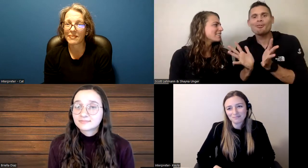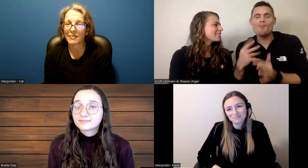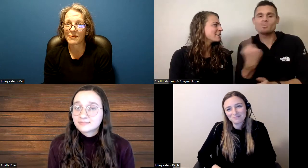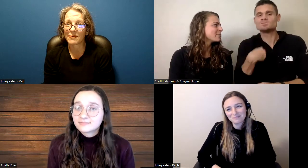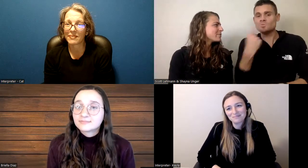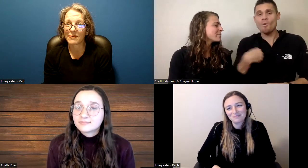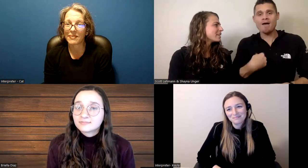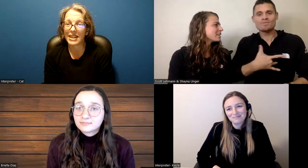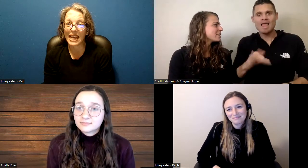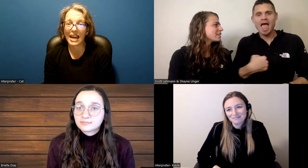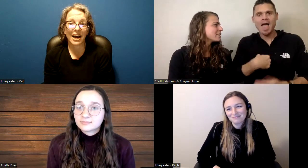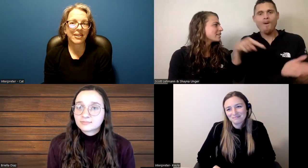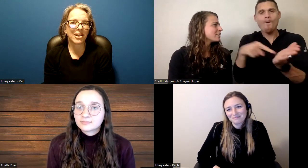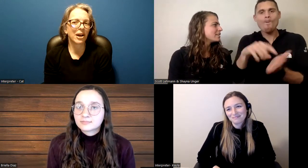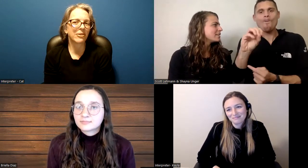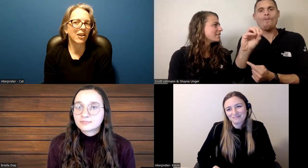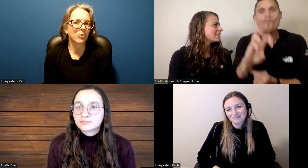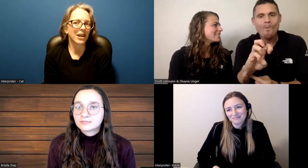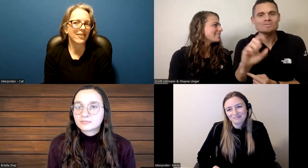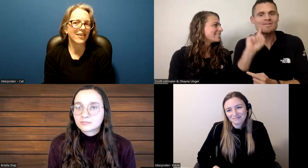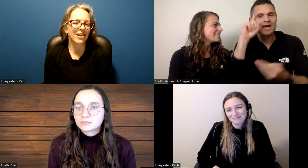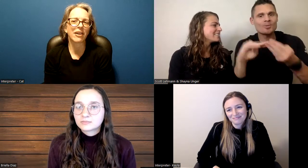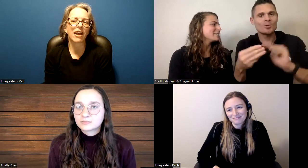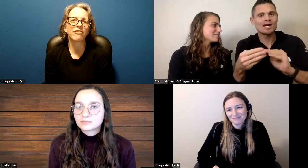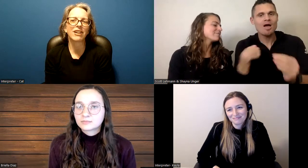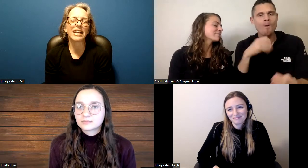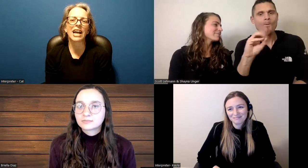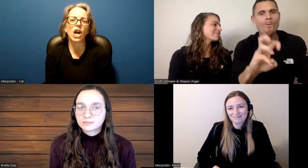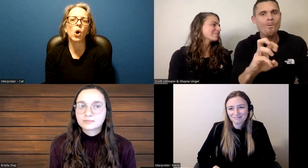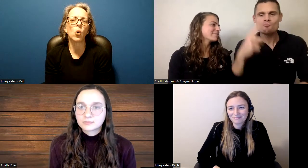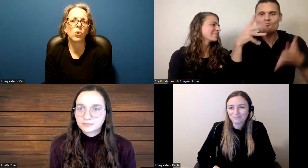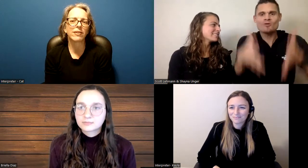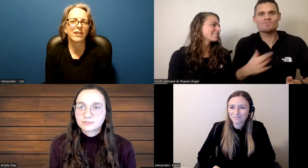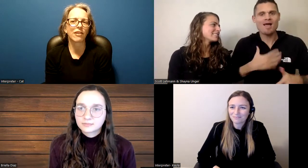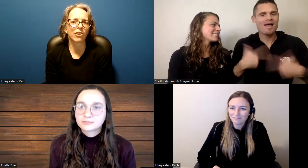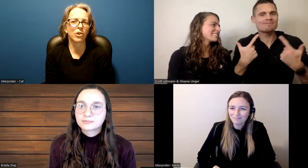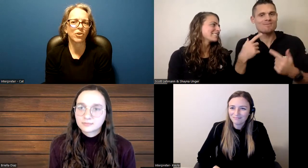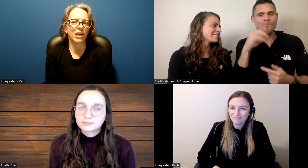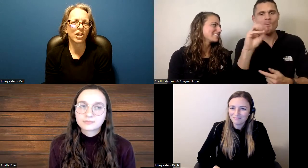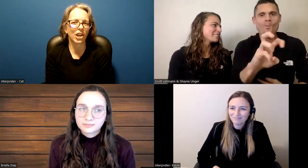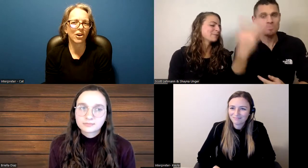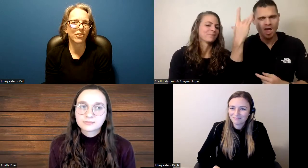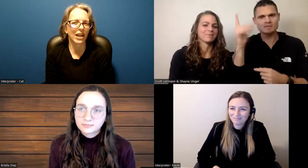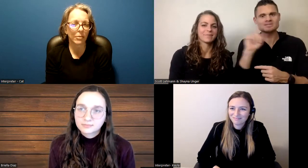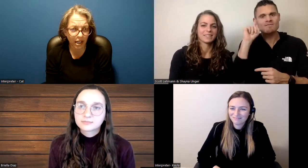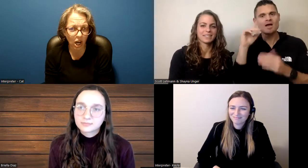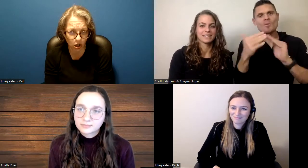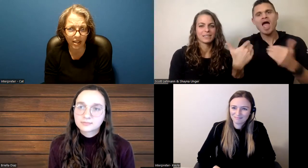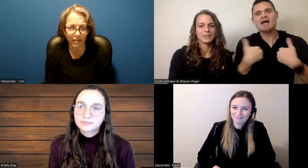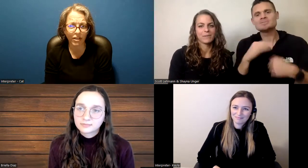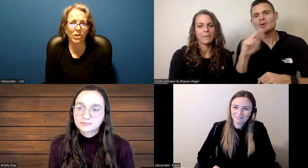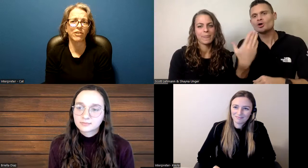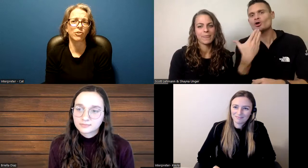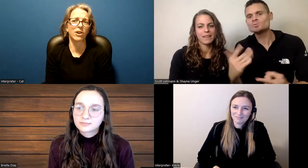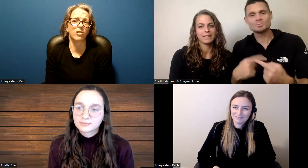community. Yeah, you know, I would tell her when I sit here, I feel like I owe the deaf community, you know, that I'm going to owe the